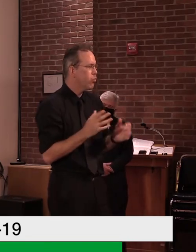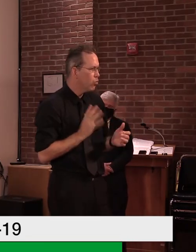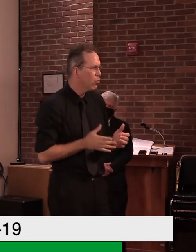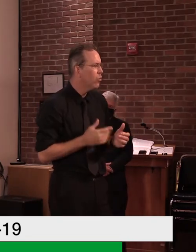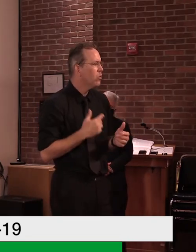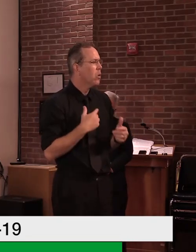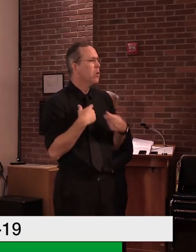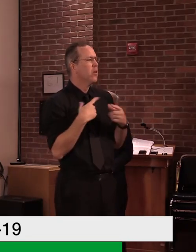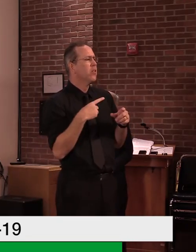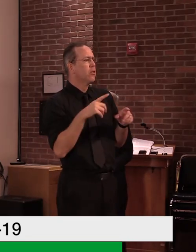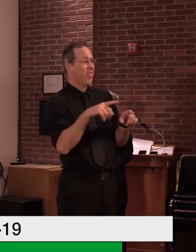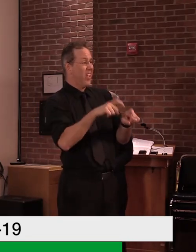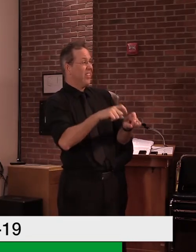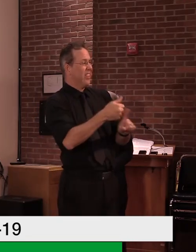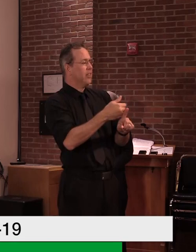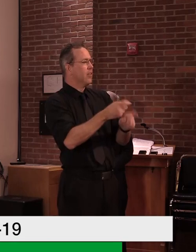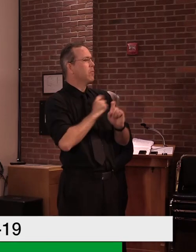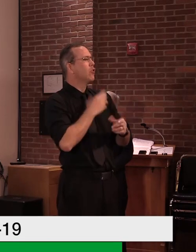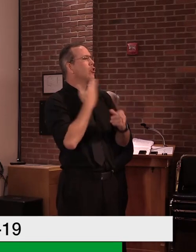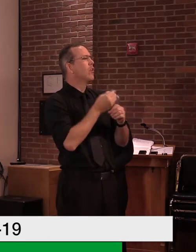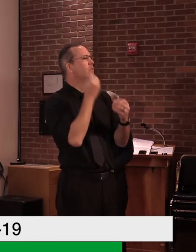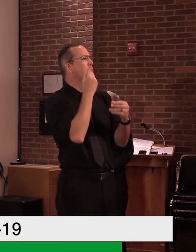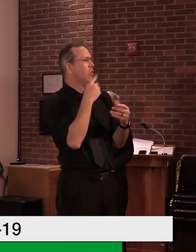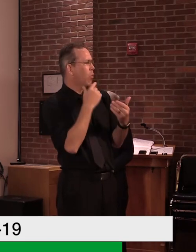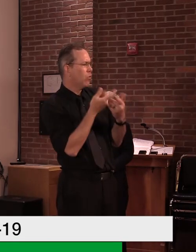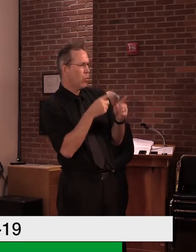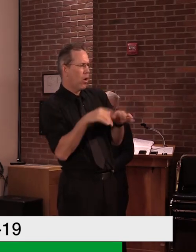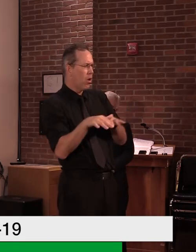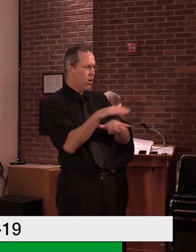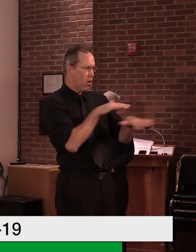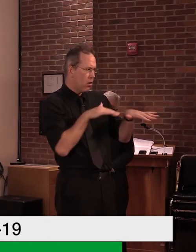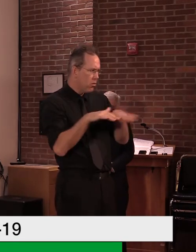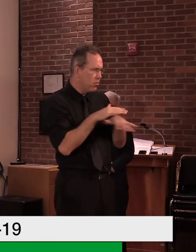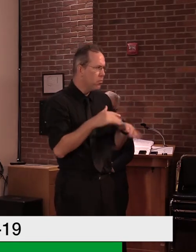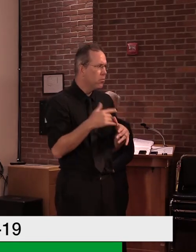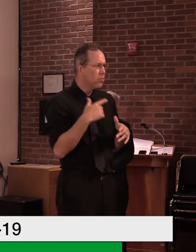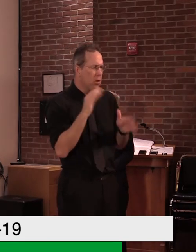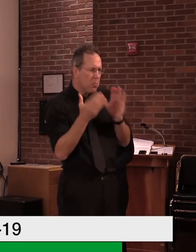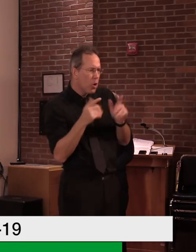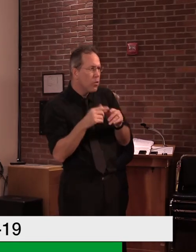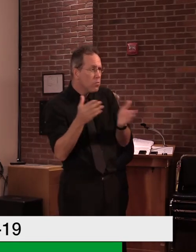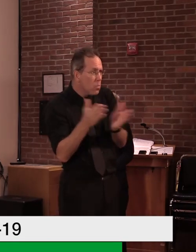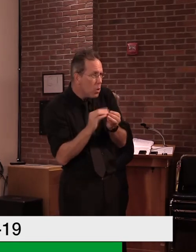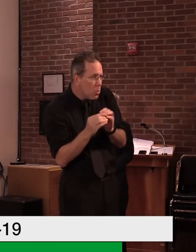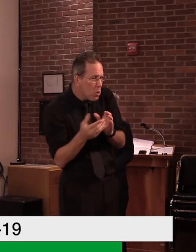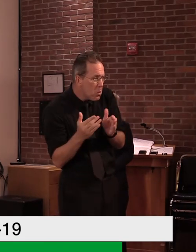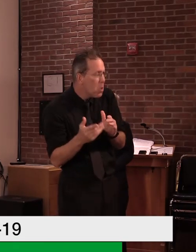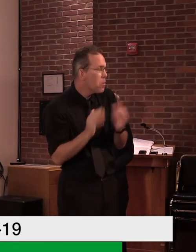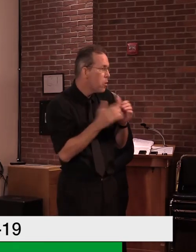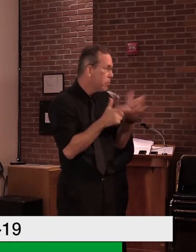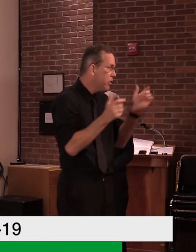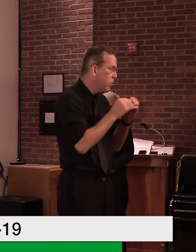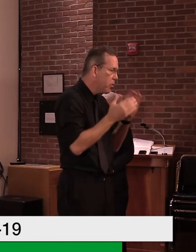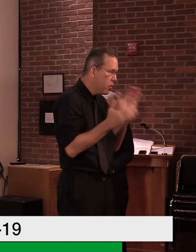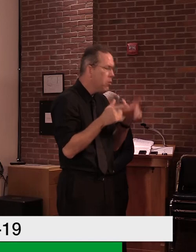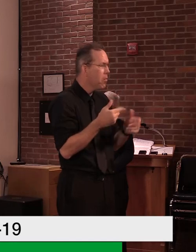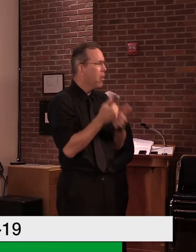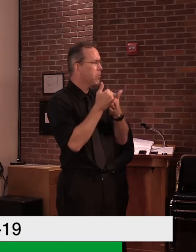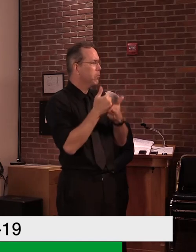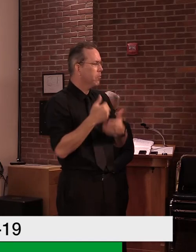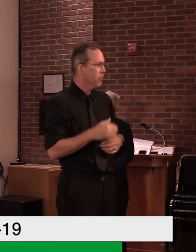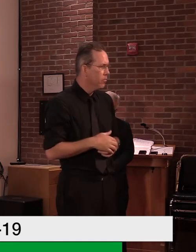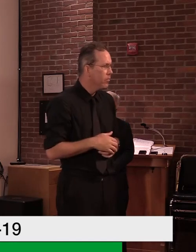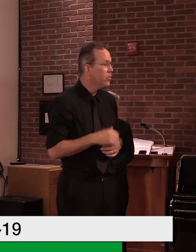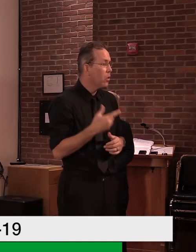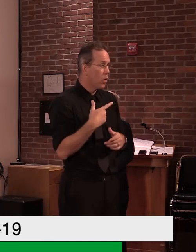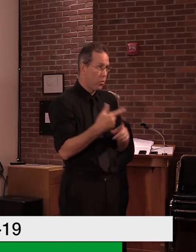think we are. Now, when it comes to your other question about are we testing too much, I would say the answer is no. If you